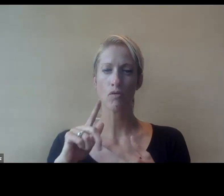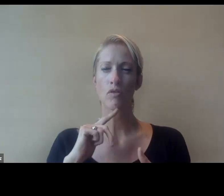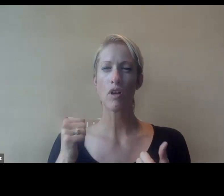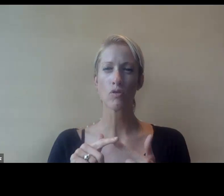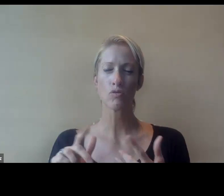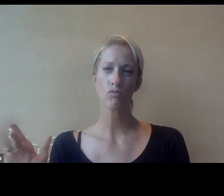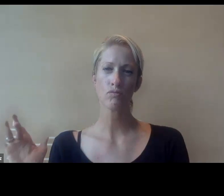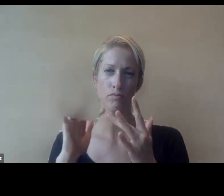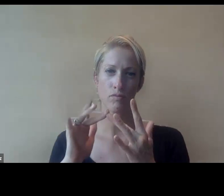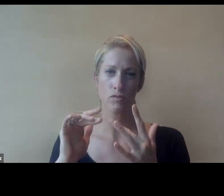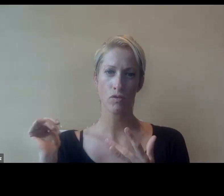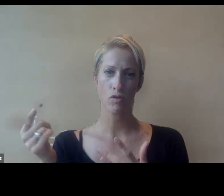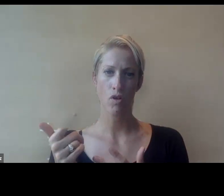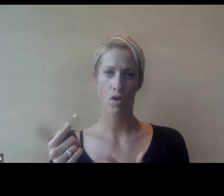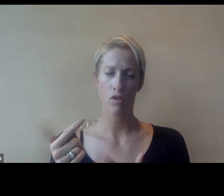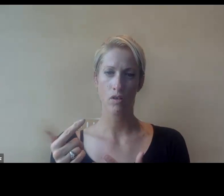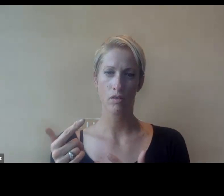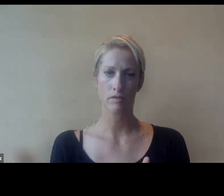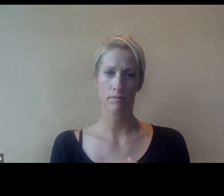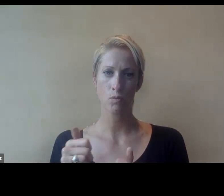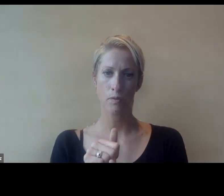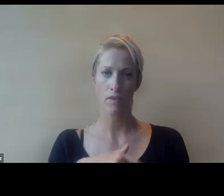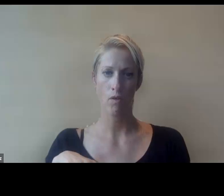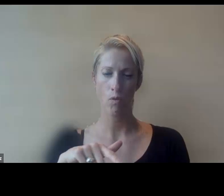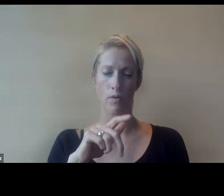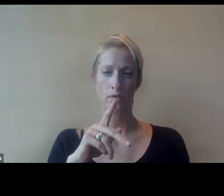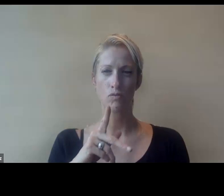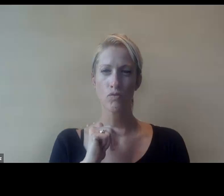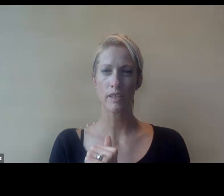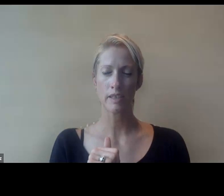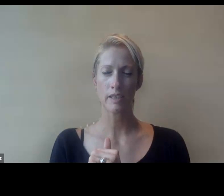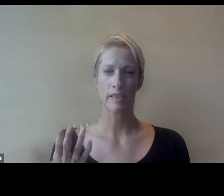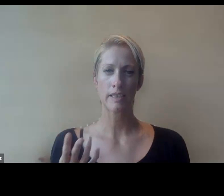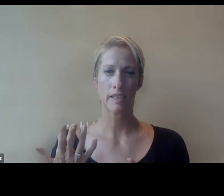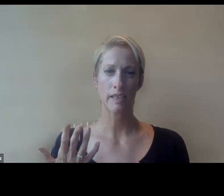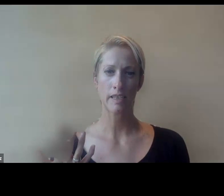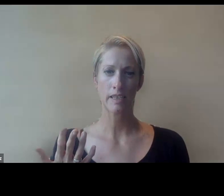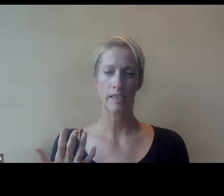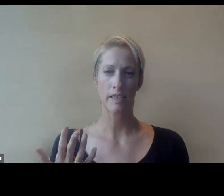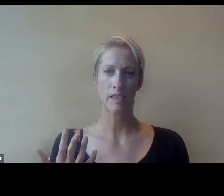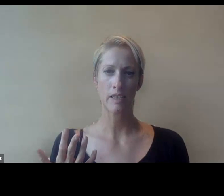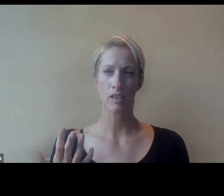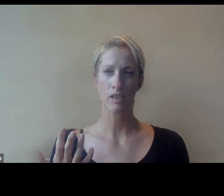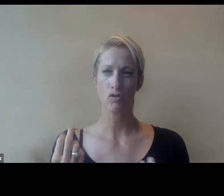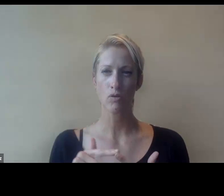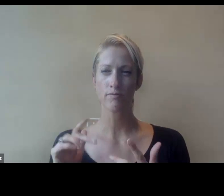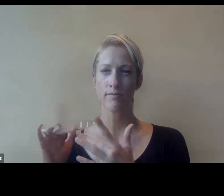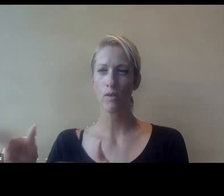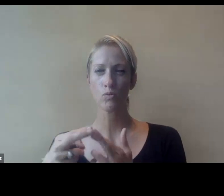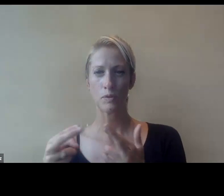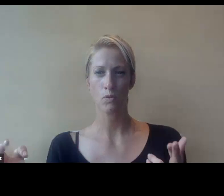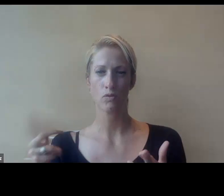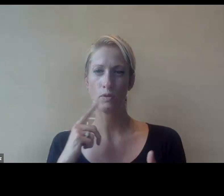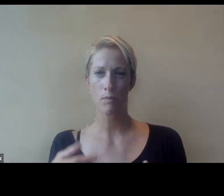is crucial because there's a whole industry out there where we lack workers and resources. And it's important